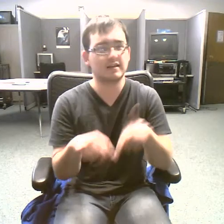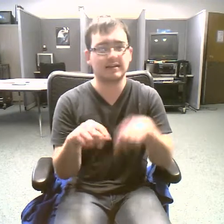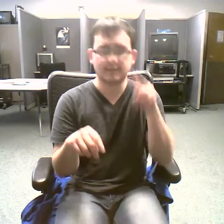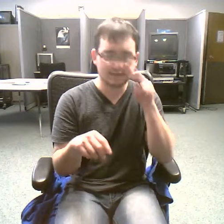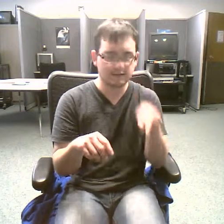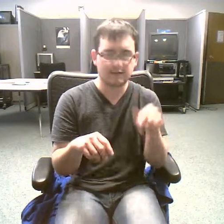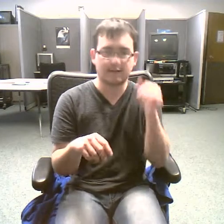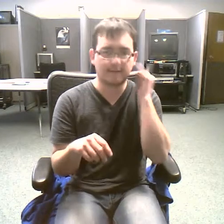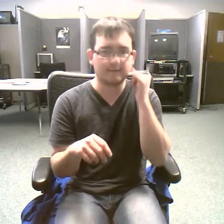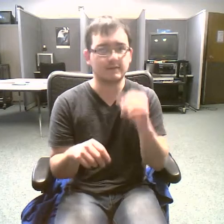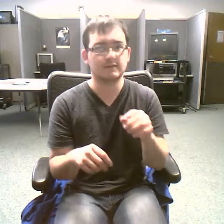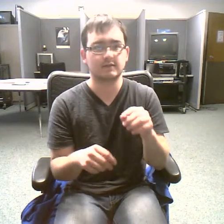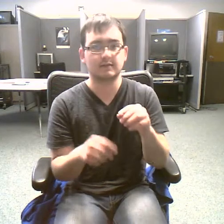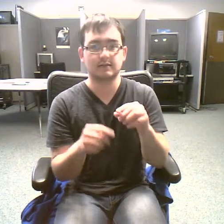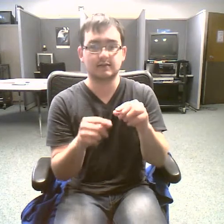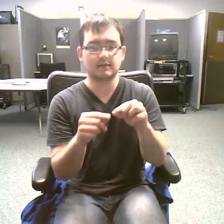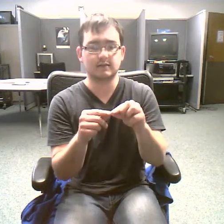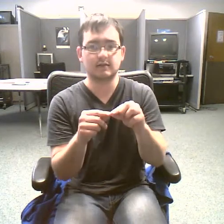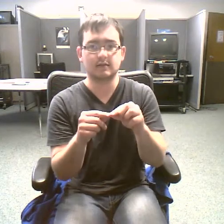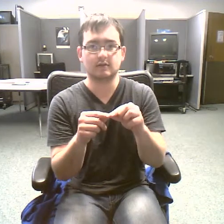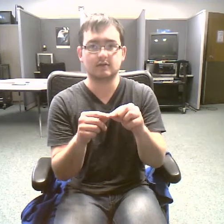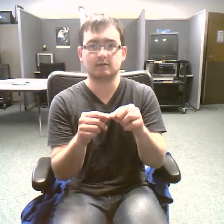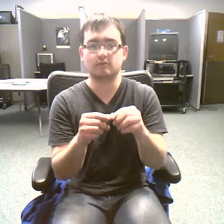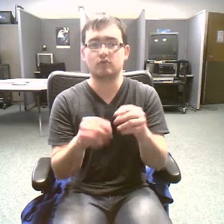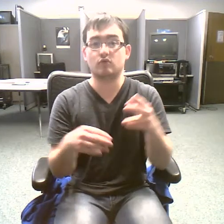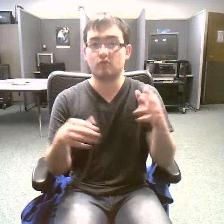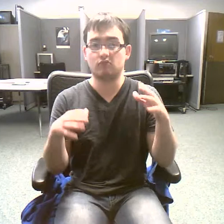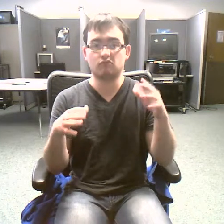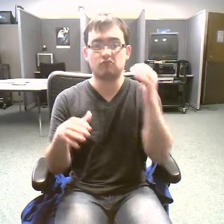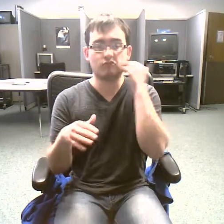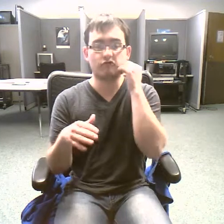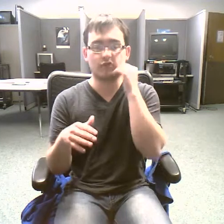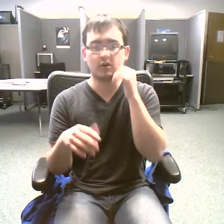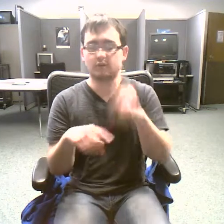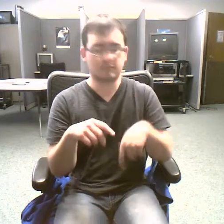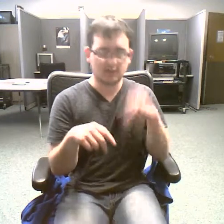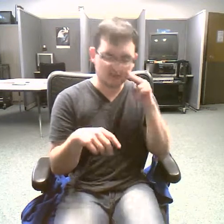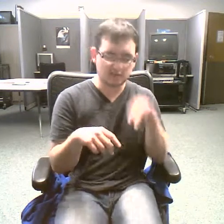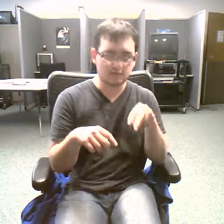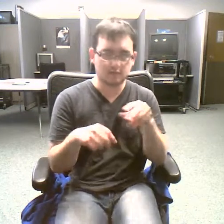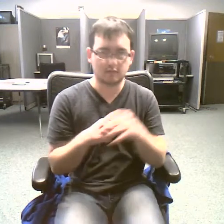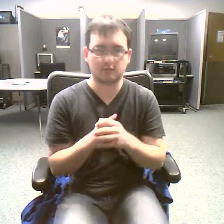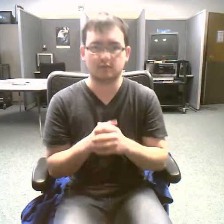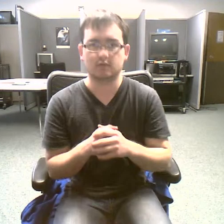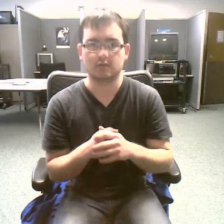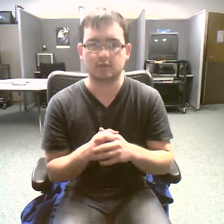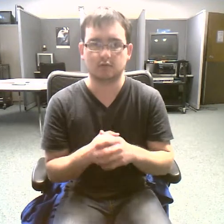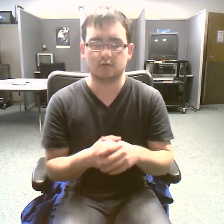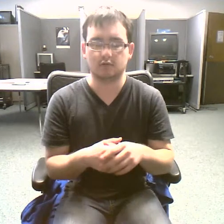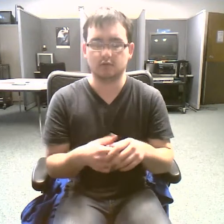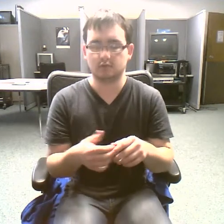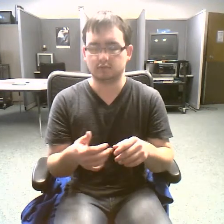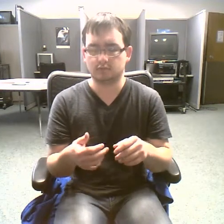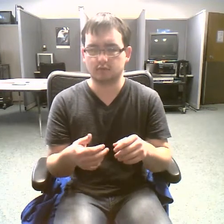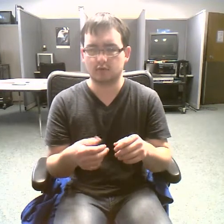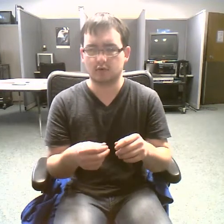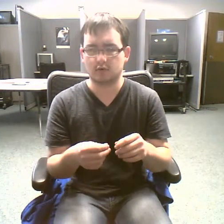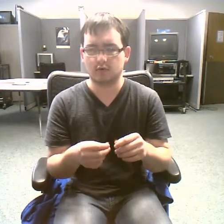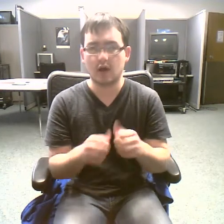Eventually, cells need to duplicate, and one way you can do it is through a process called mitosis. The big idea to